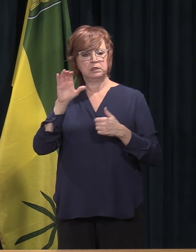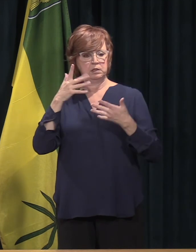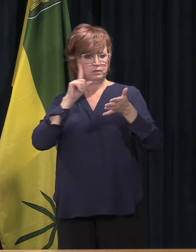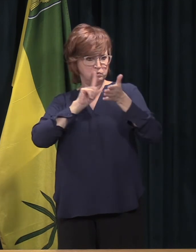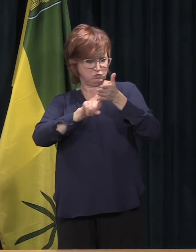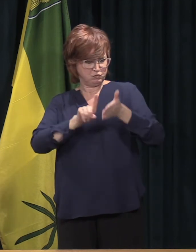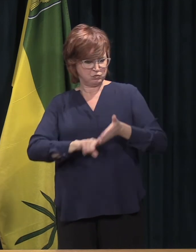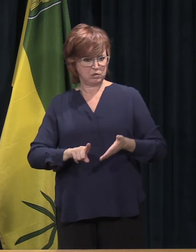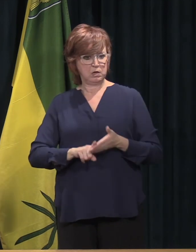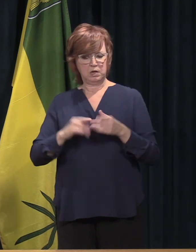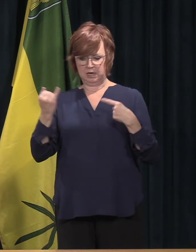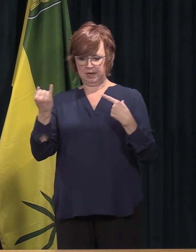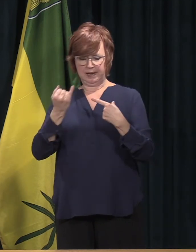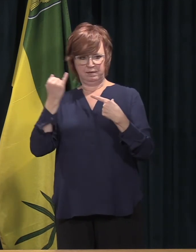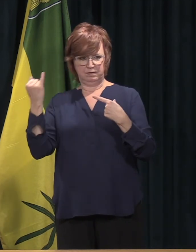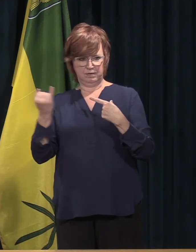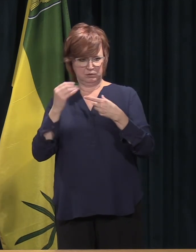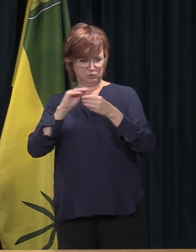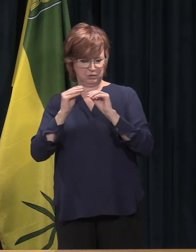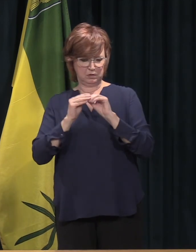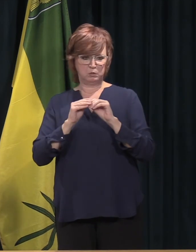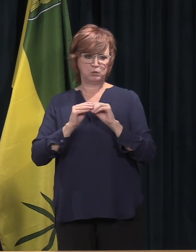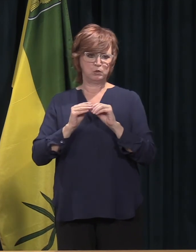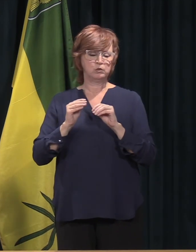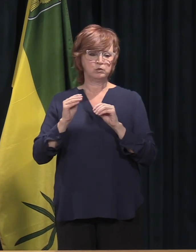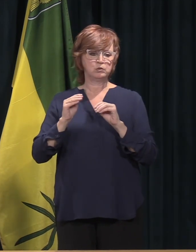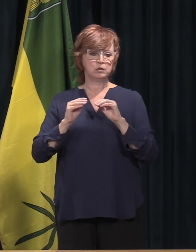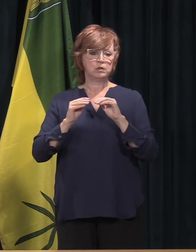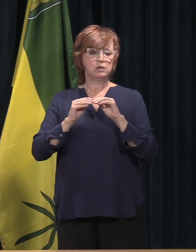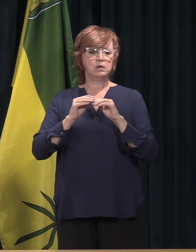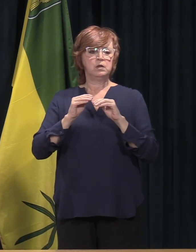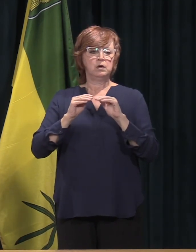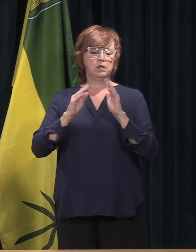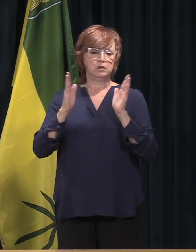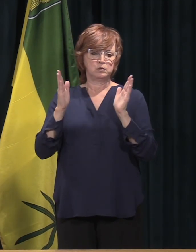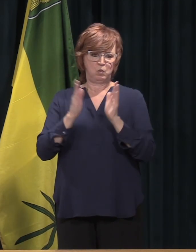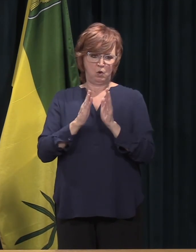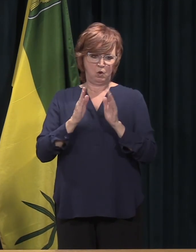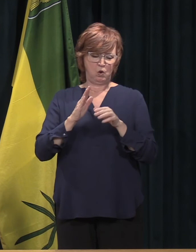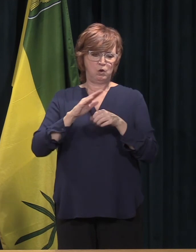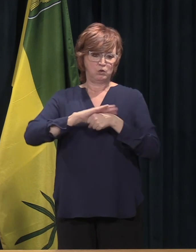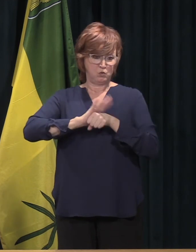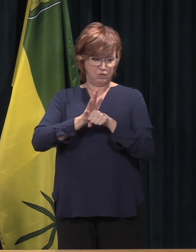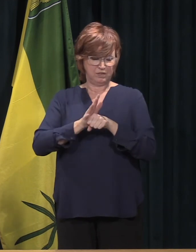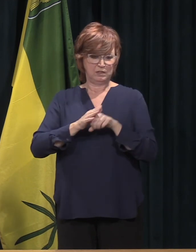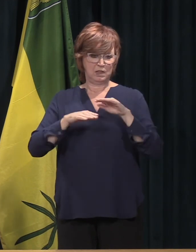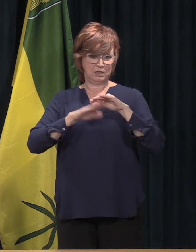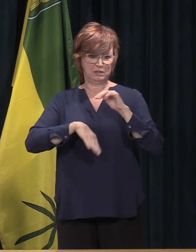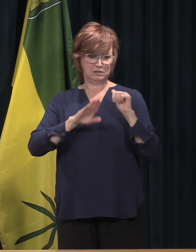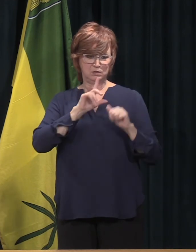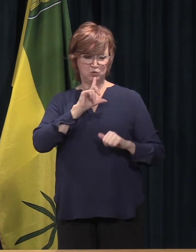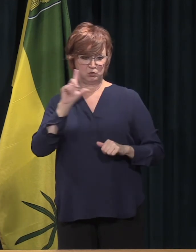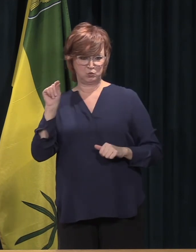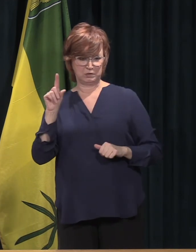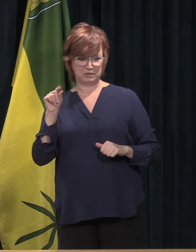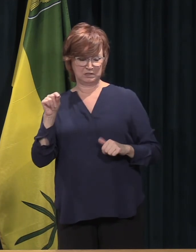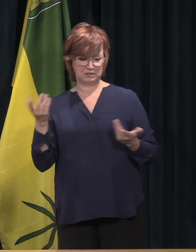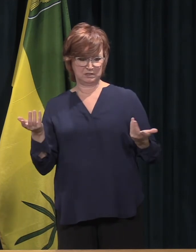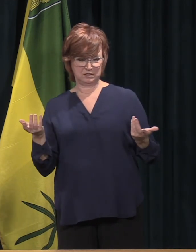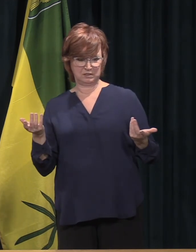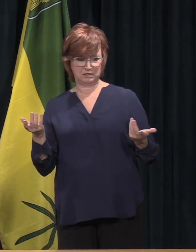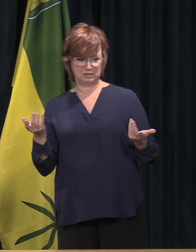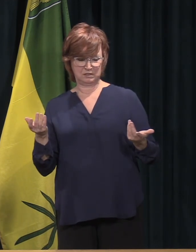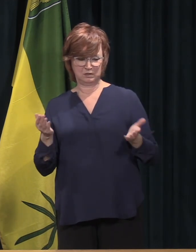rate seems to be lower in young children under 20. But then the question is, why close schools? So it's complicated. I